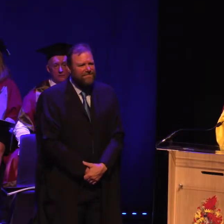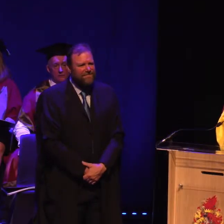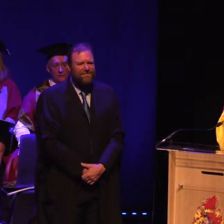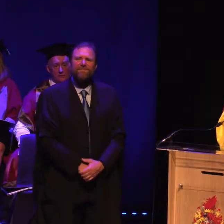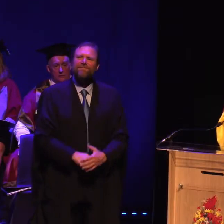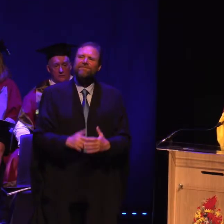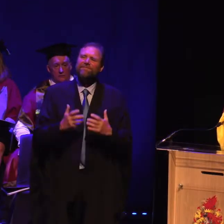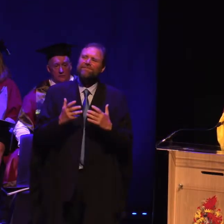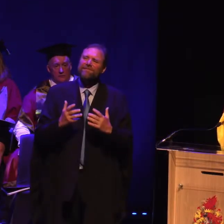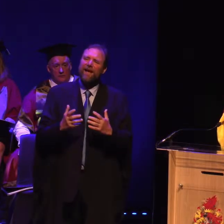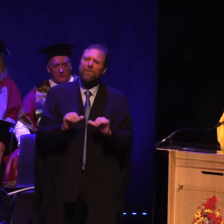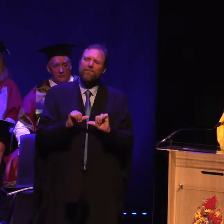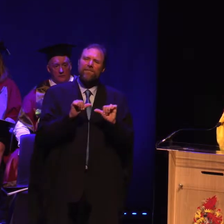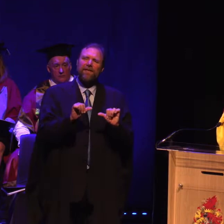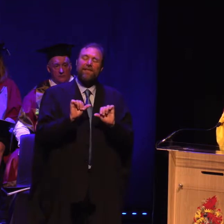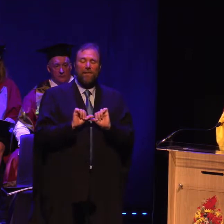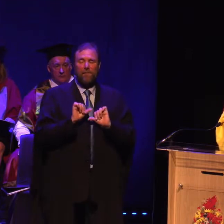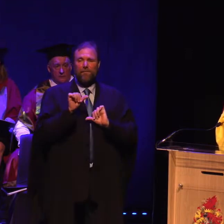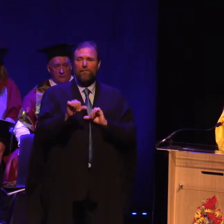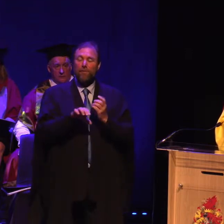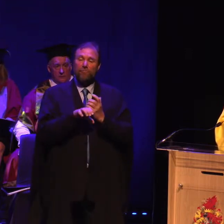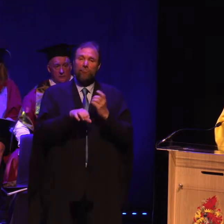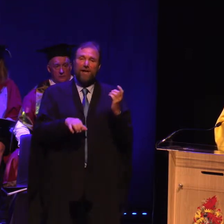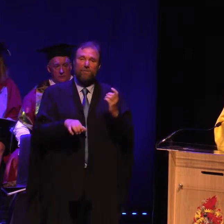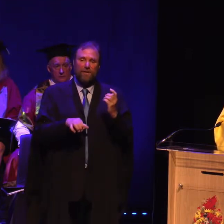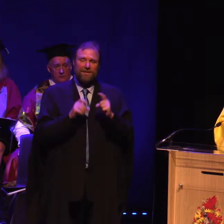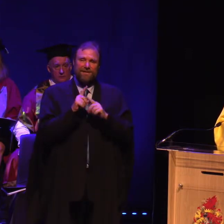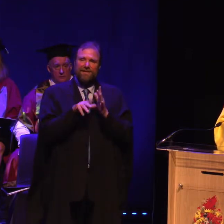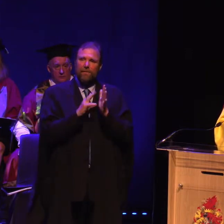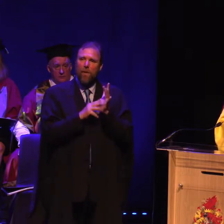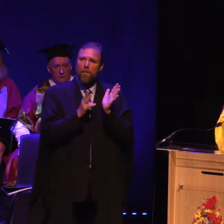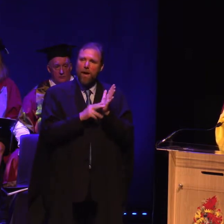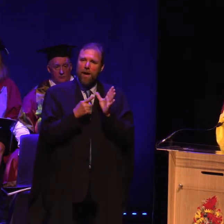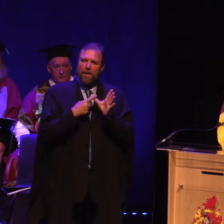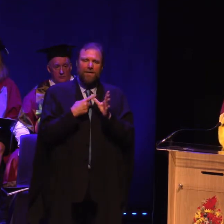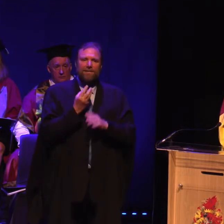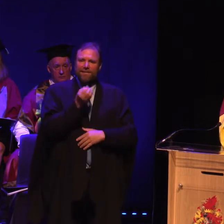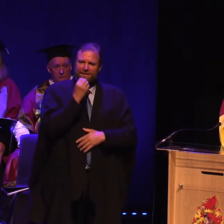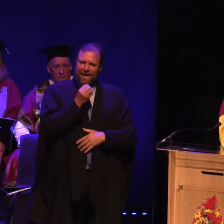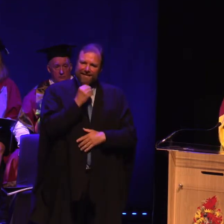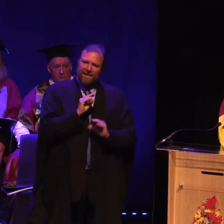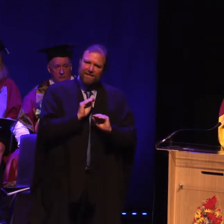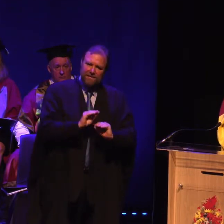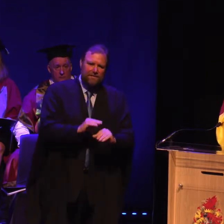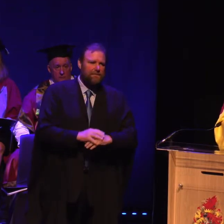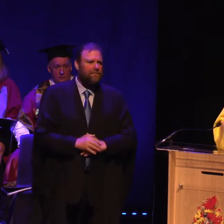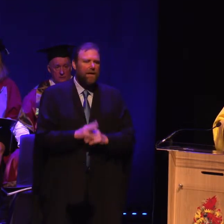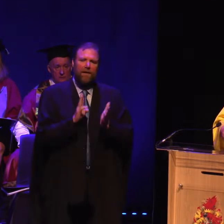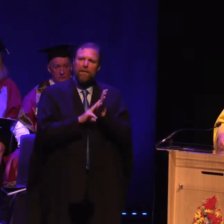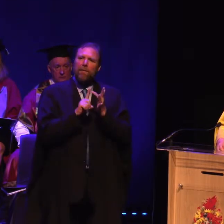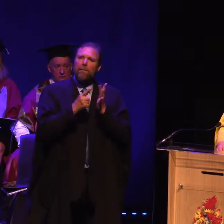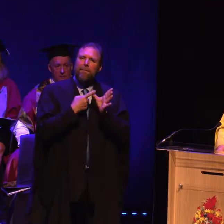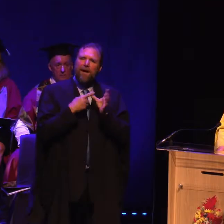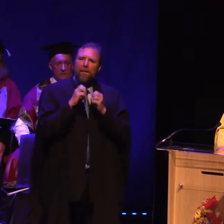And now for the postgraduate diploma in dietetics, Maya Barra.